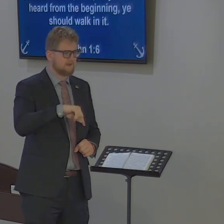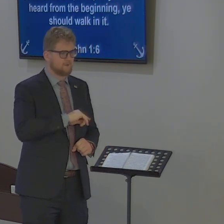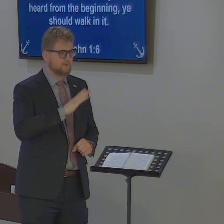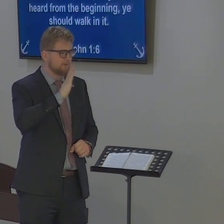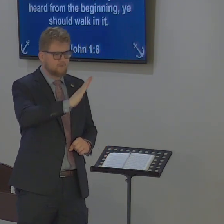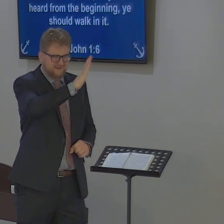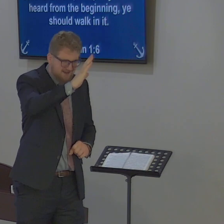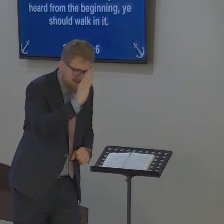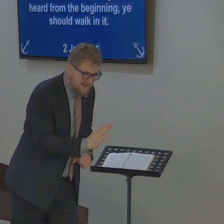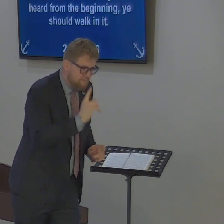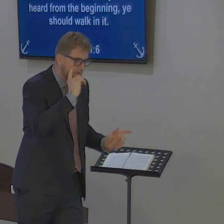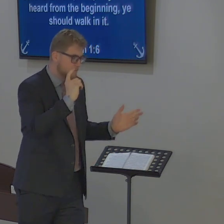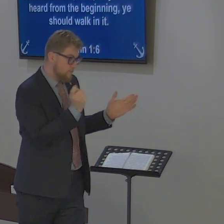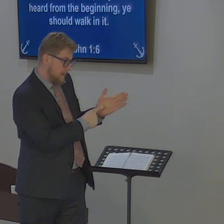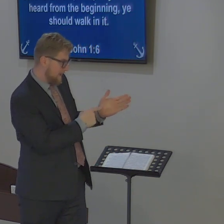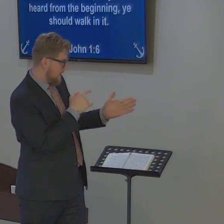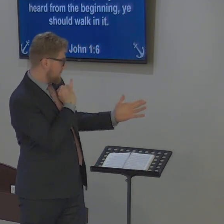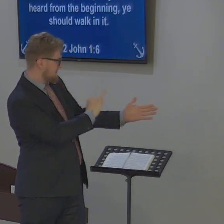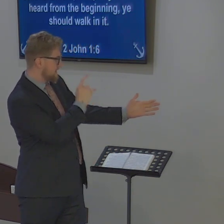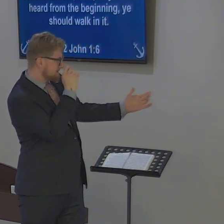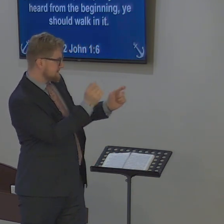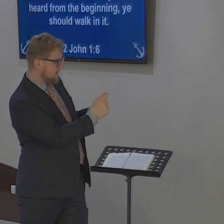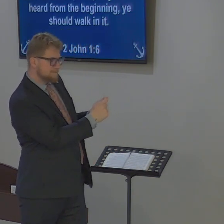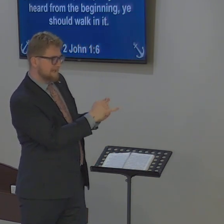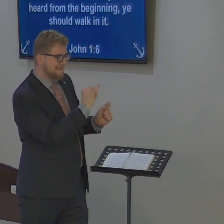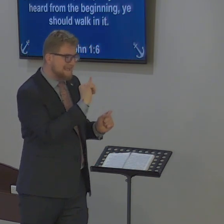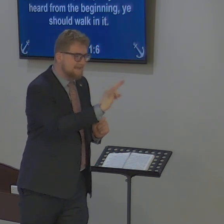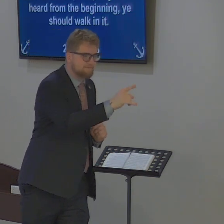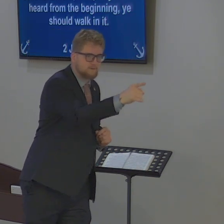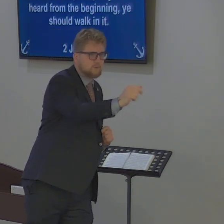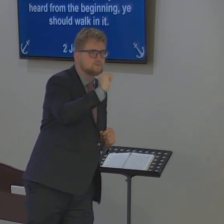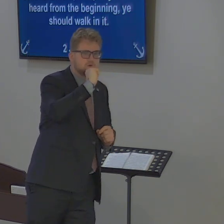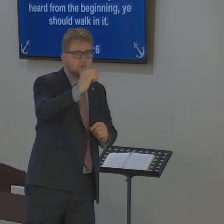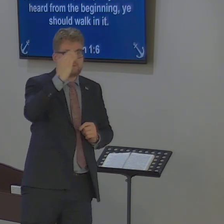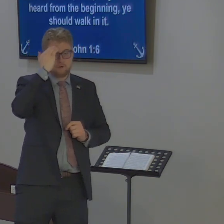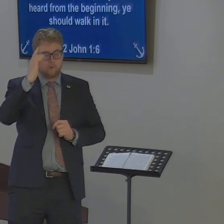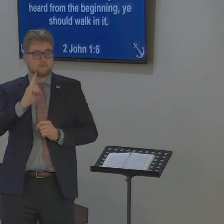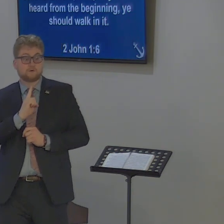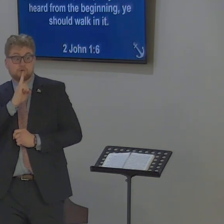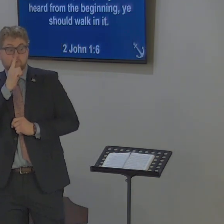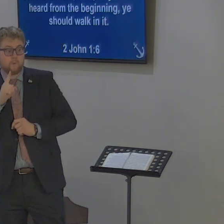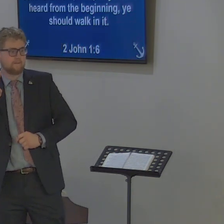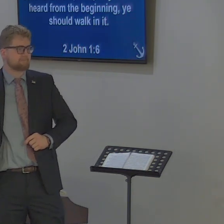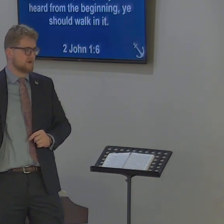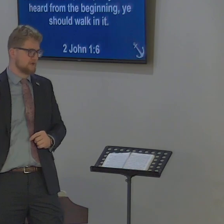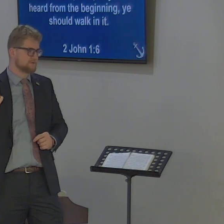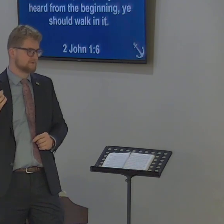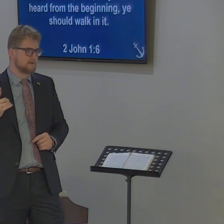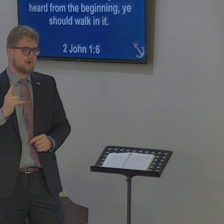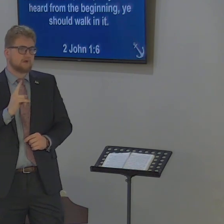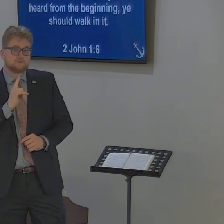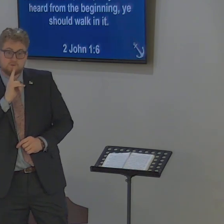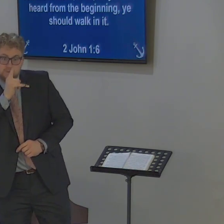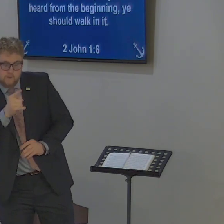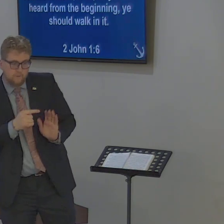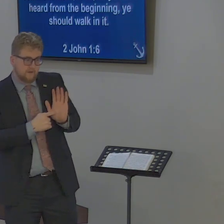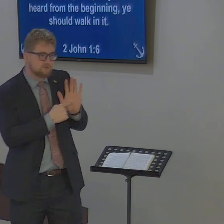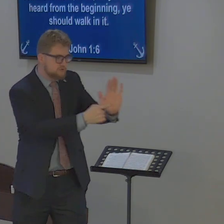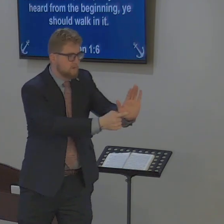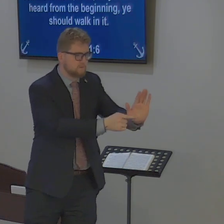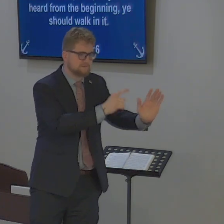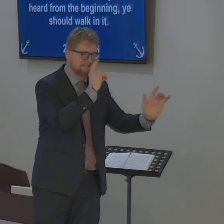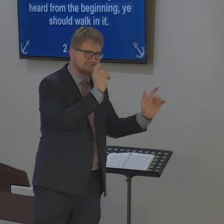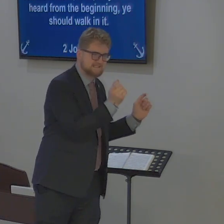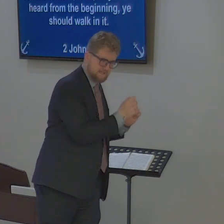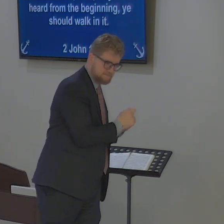the deception if you don't understand the truth. It's the truth that exposes that. We need to help each other and work together. We need to